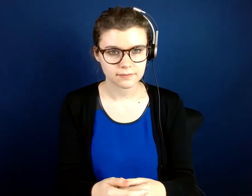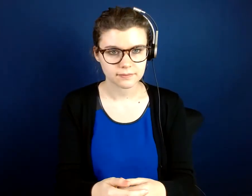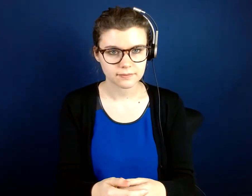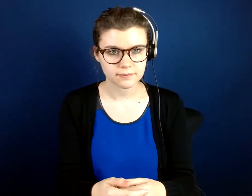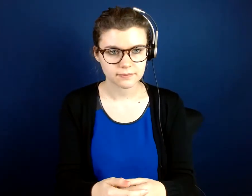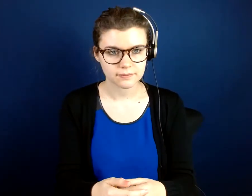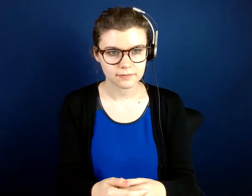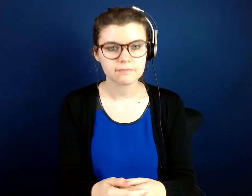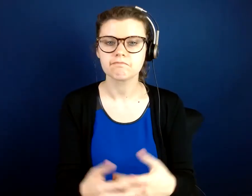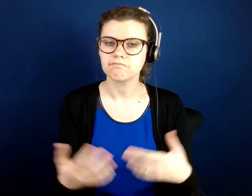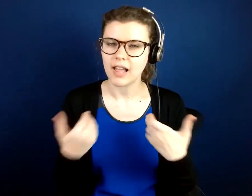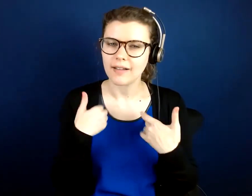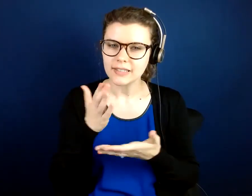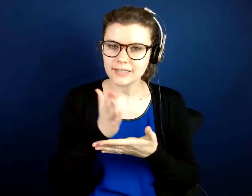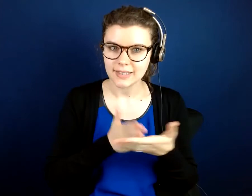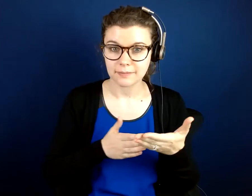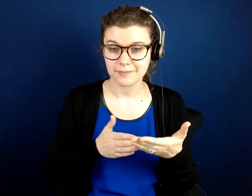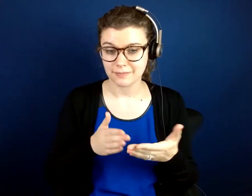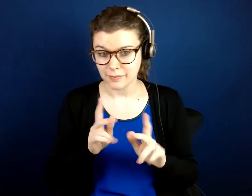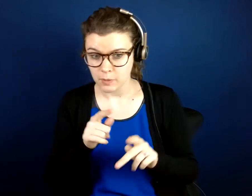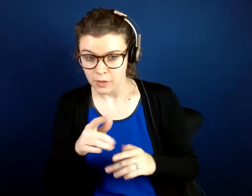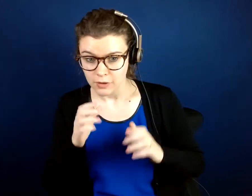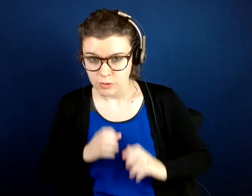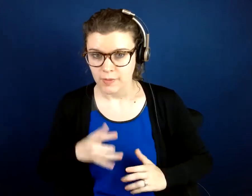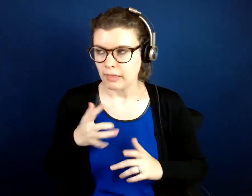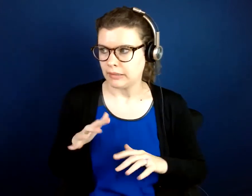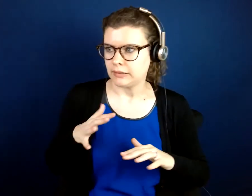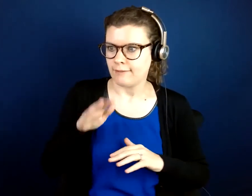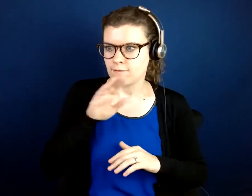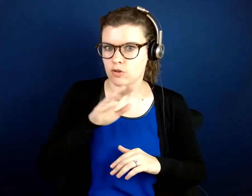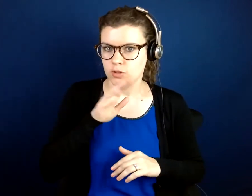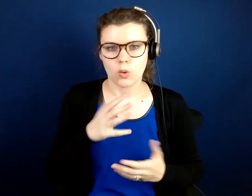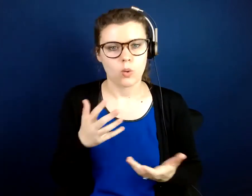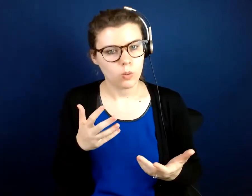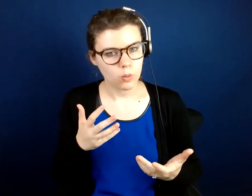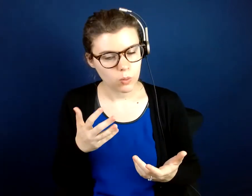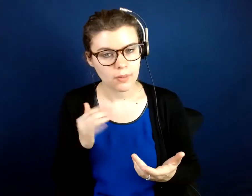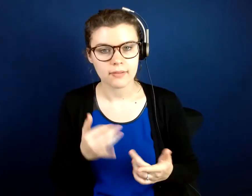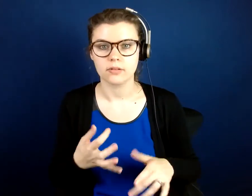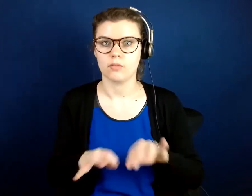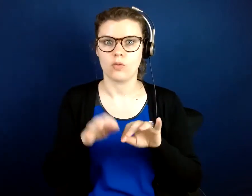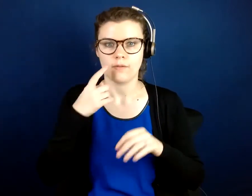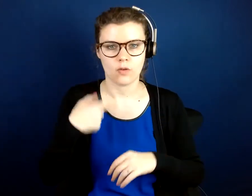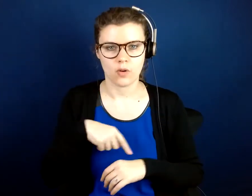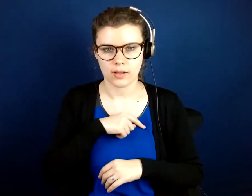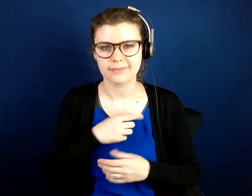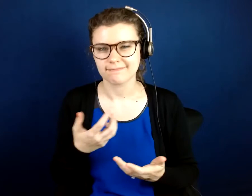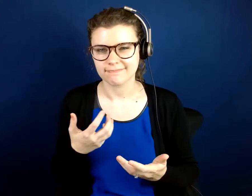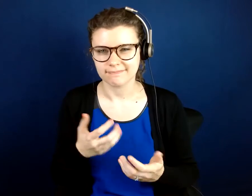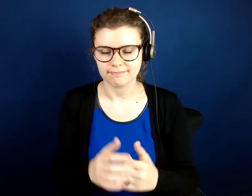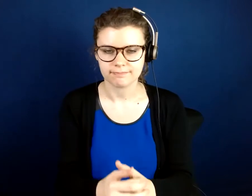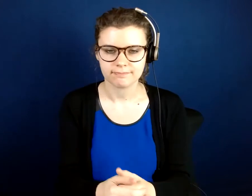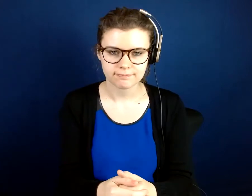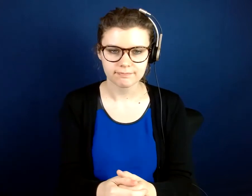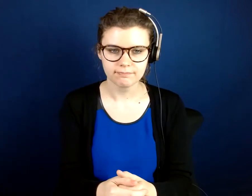Addressing some consumer anxiety and frustrations, which is a big one for us for the most part.